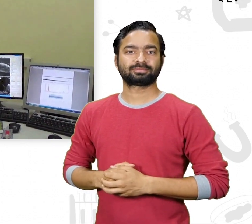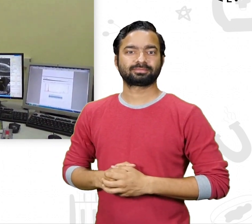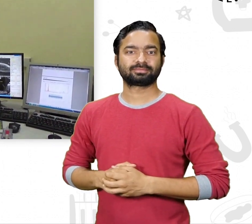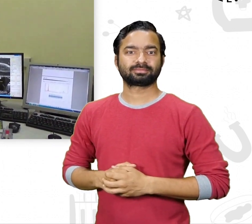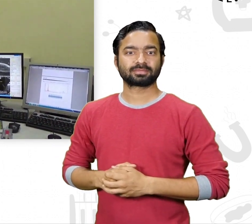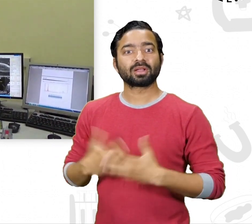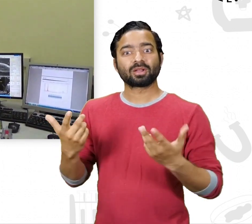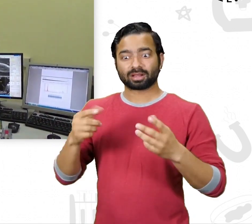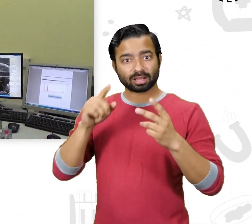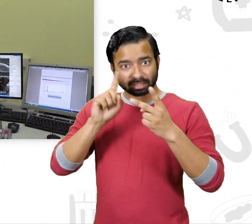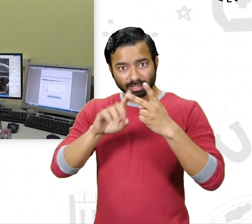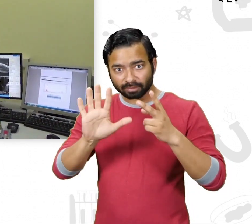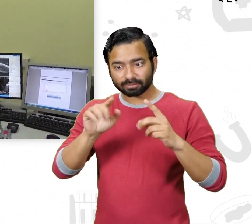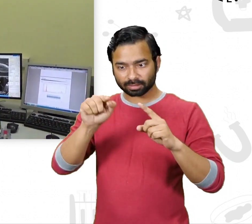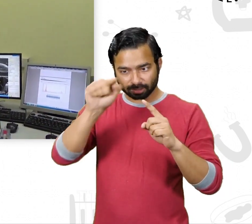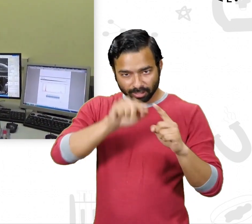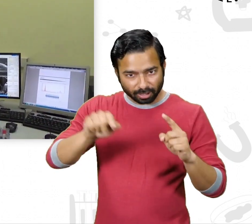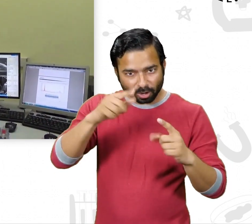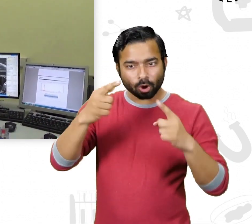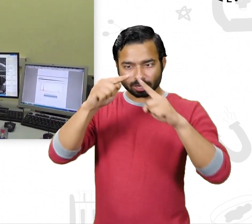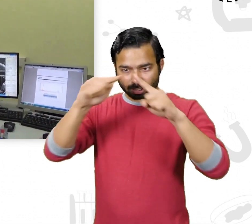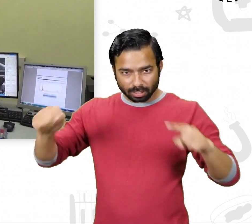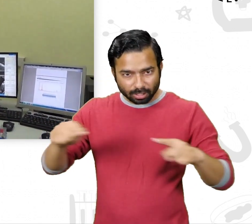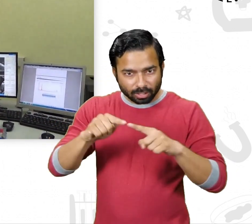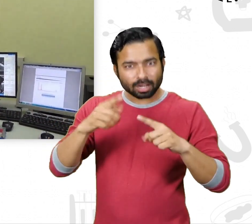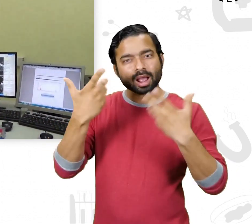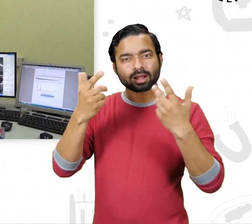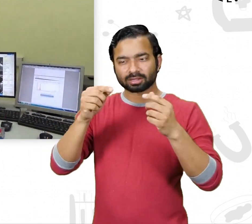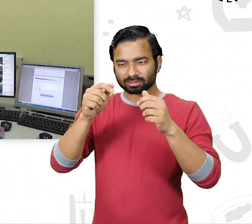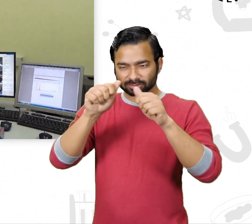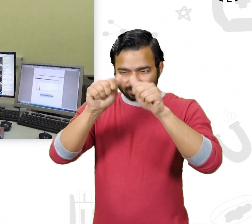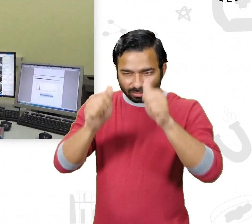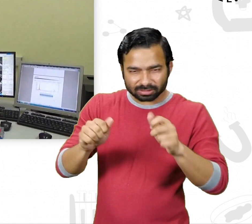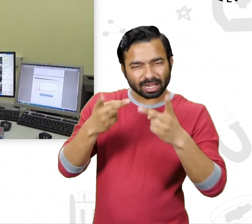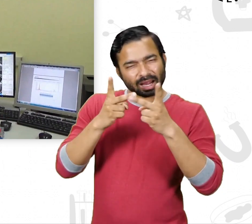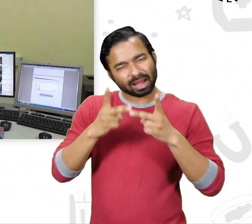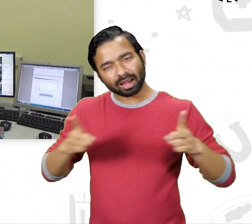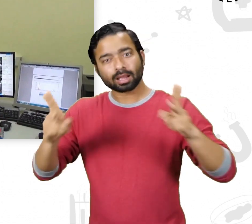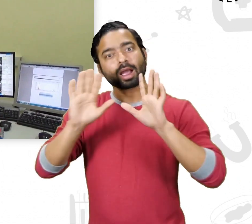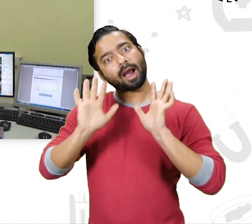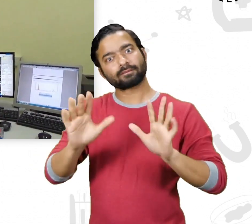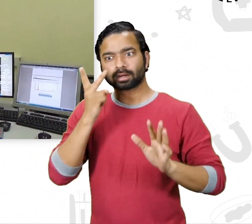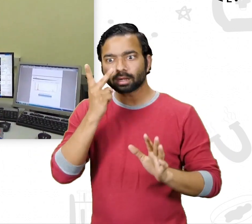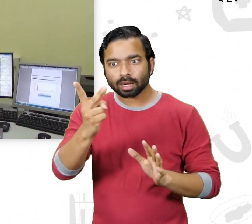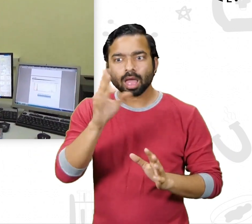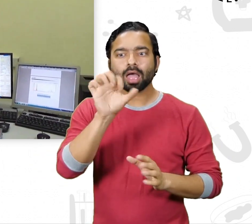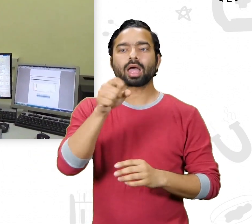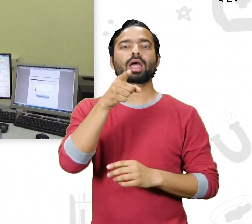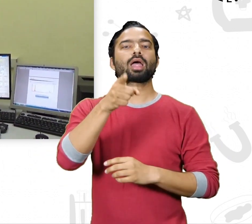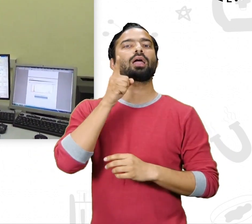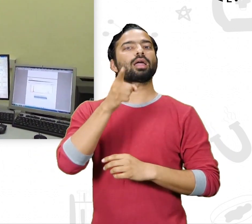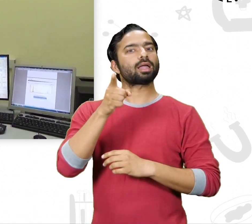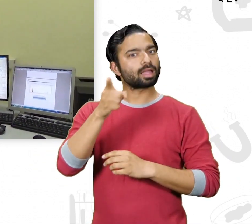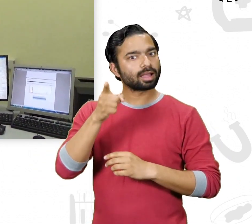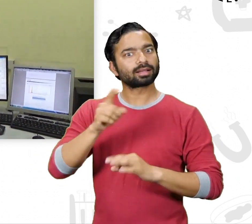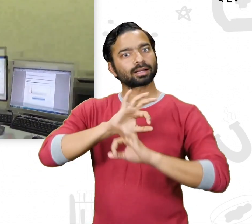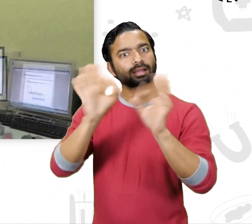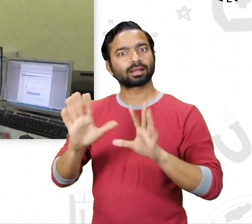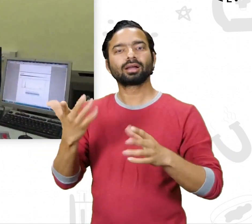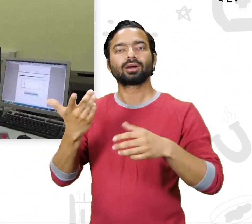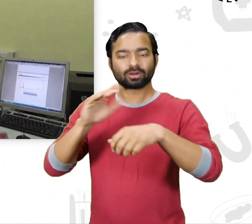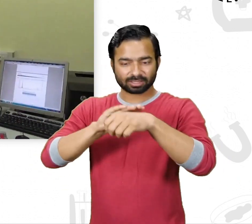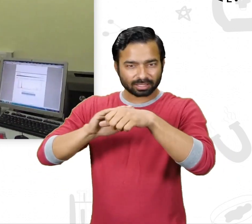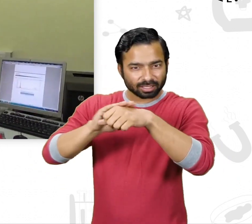there. But for secondary electron emission, we record the images which